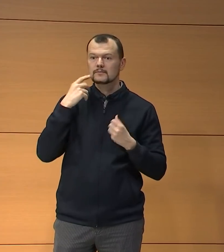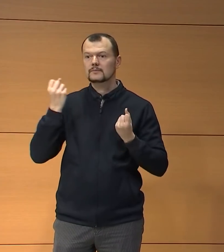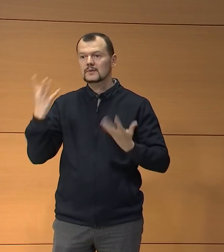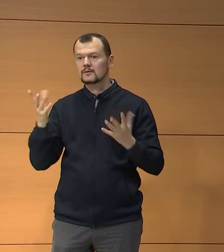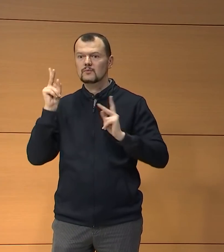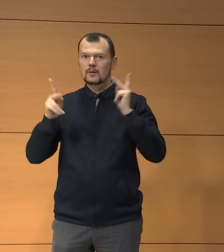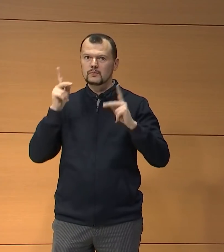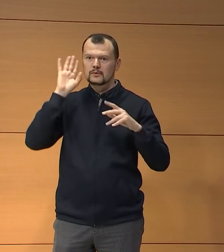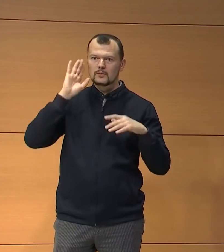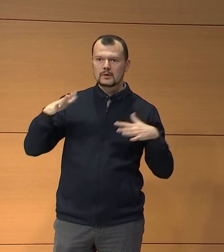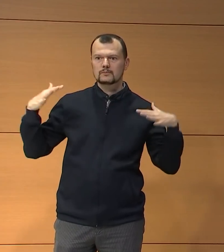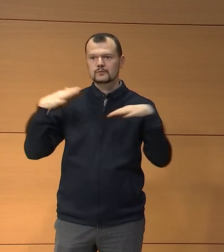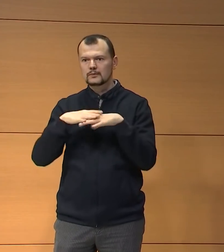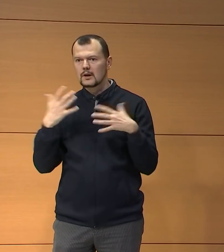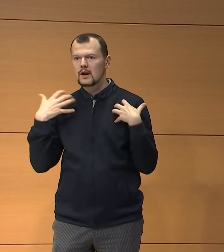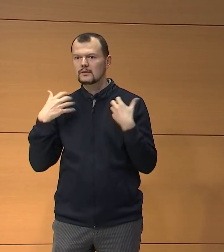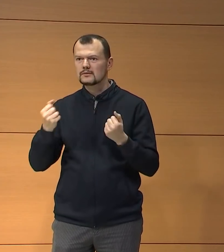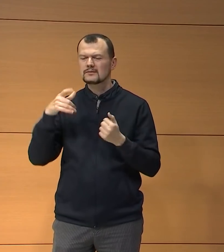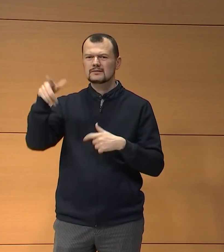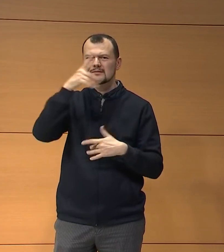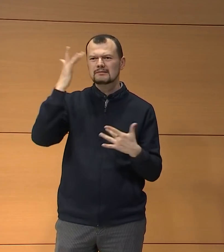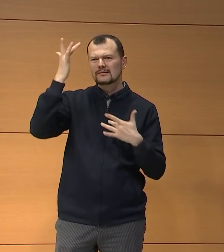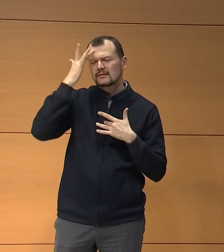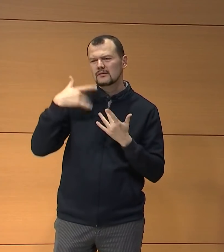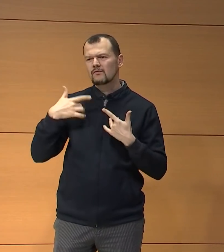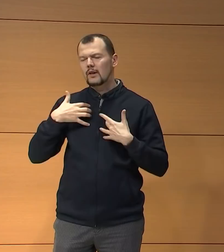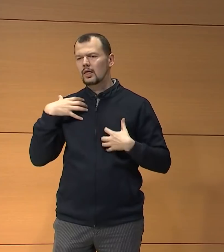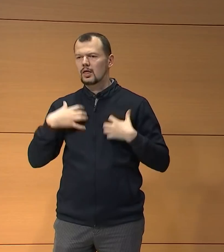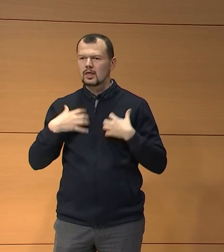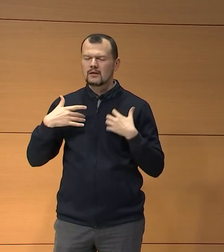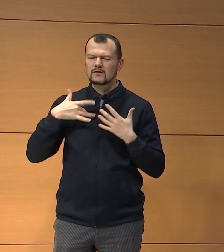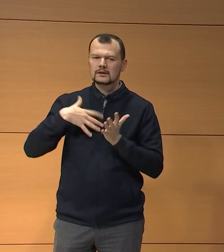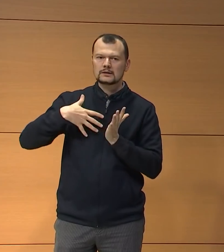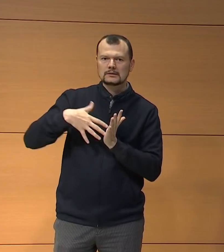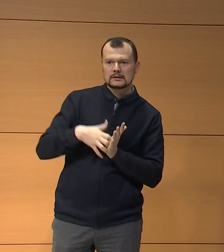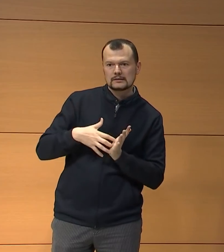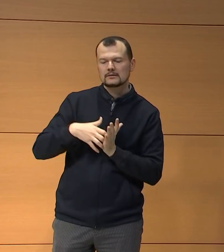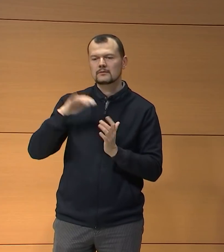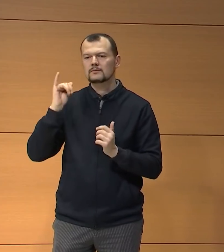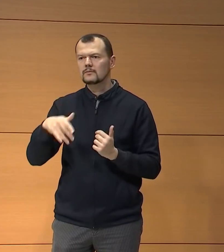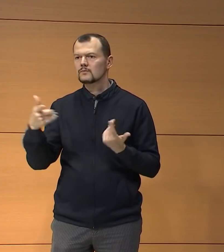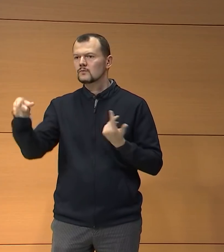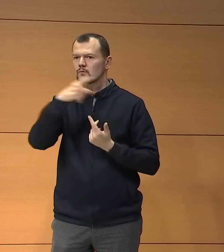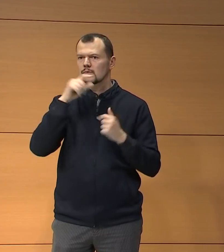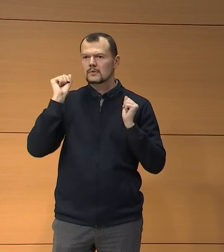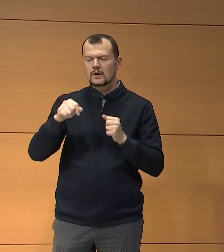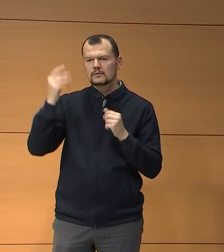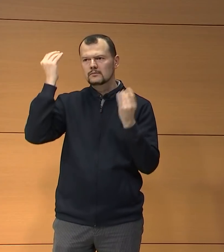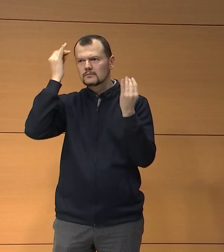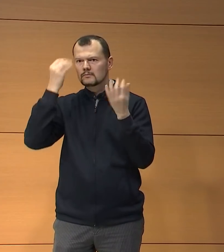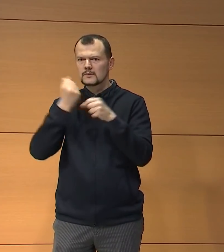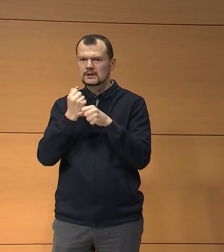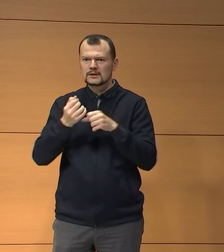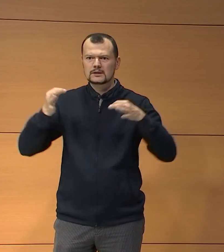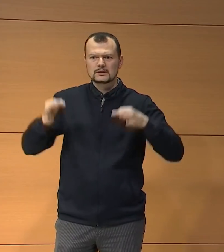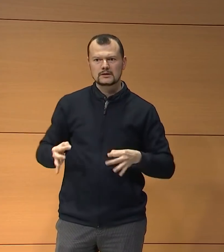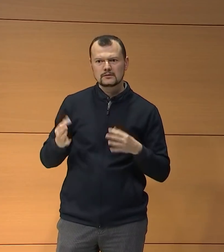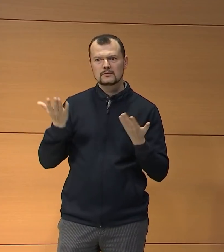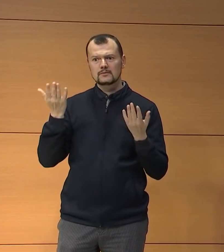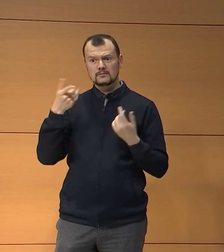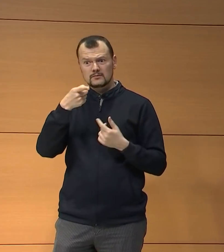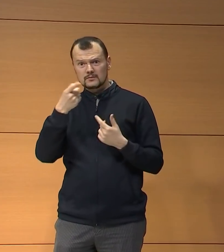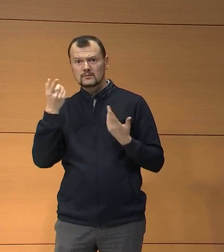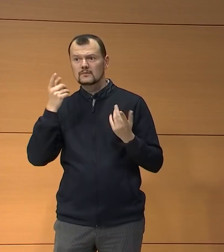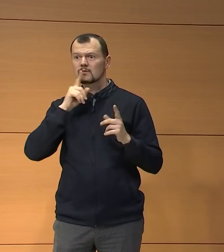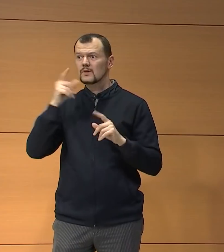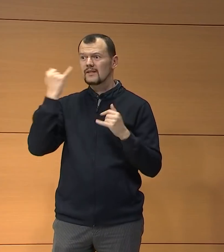present. However, if these events must occur, coordinators should ask themselves, can this event or meeting take